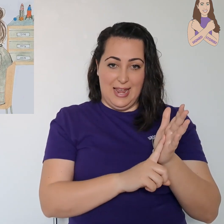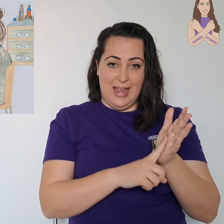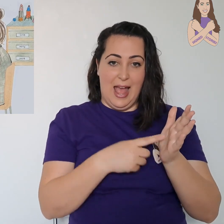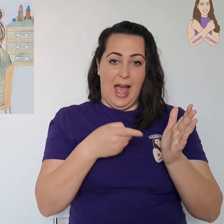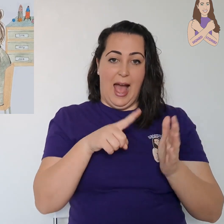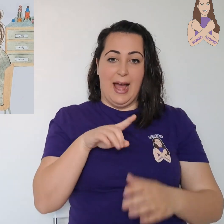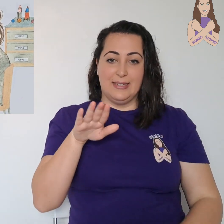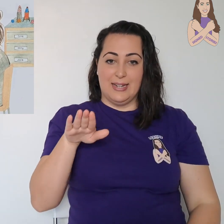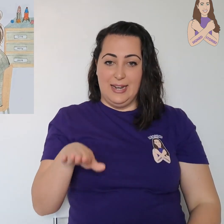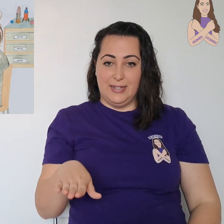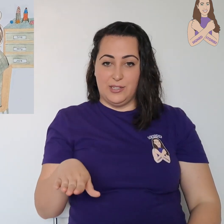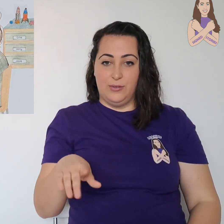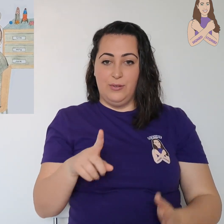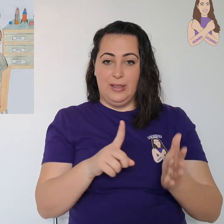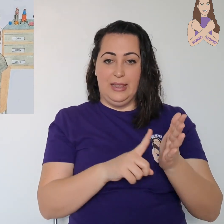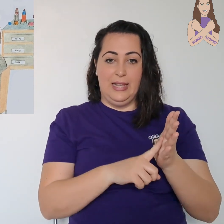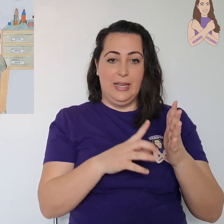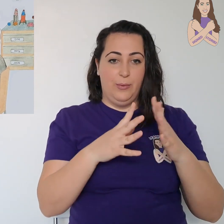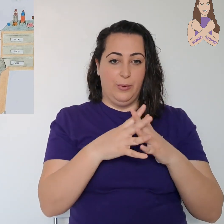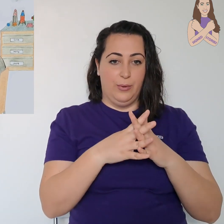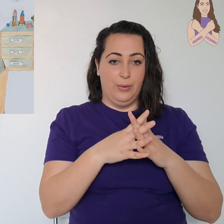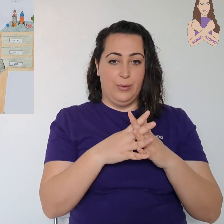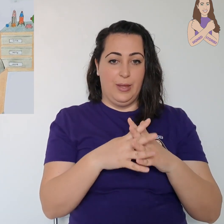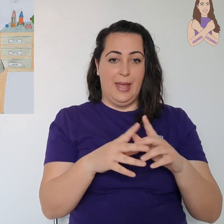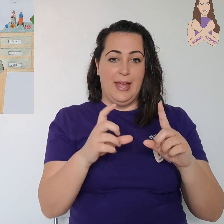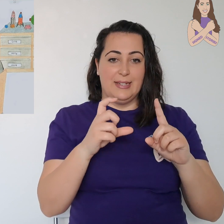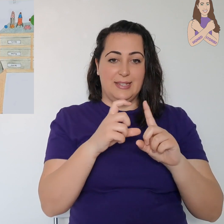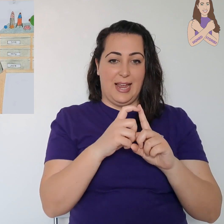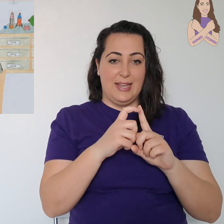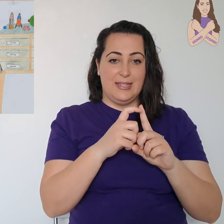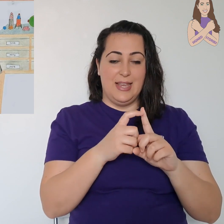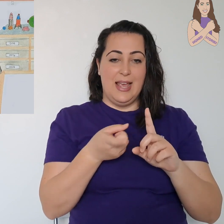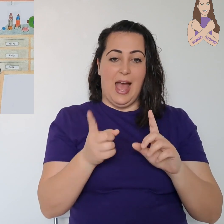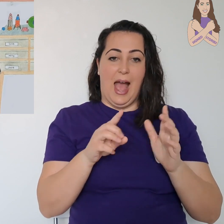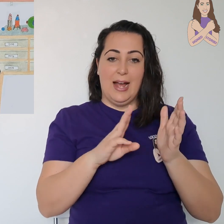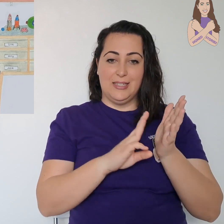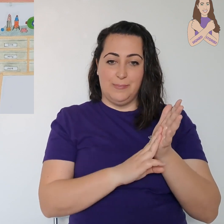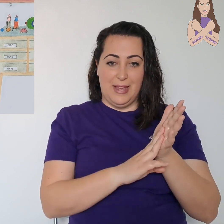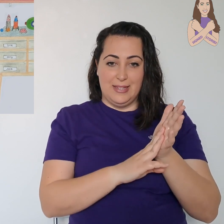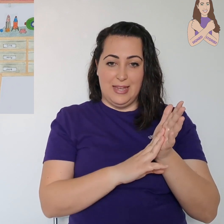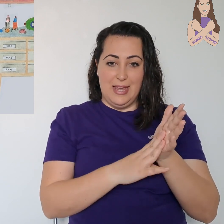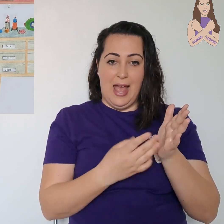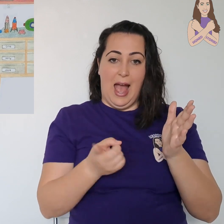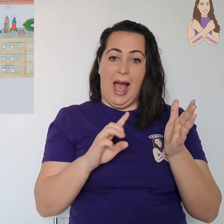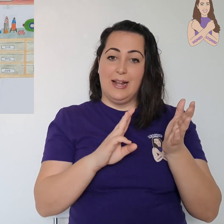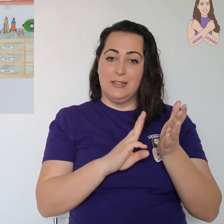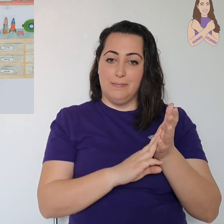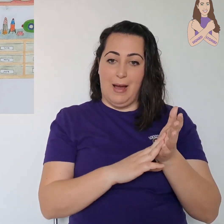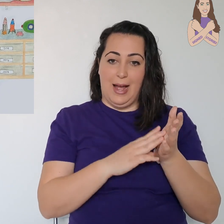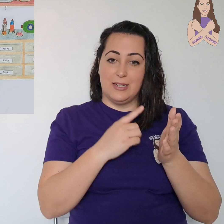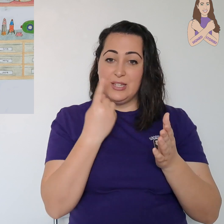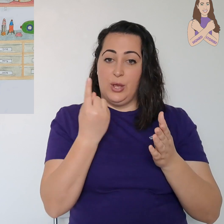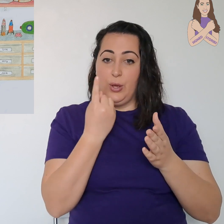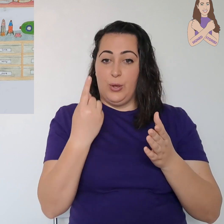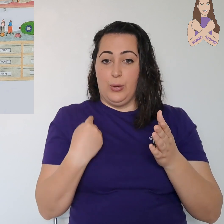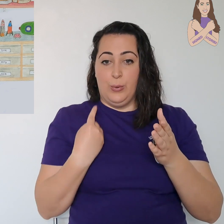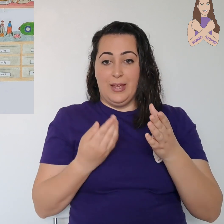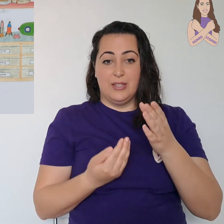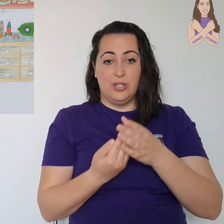Lily and little Lee Woo, Daisy and Maisie and Matt, who is